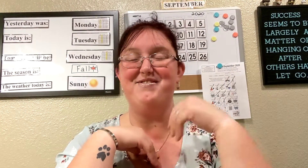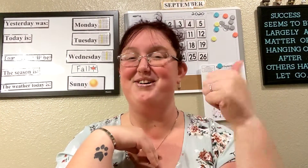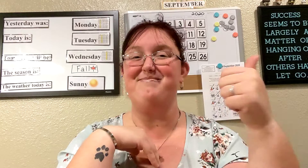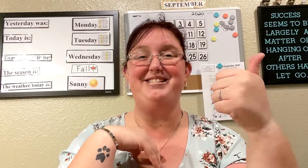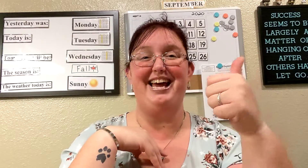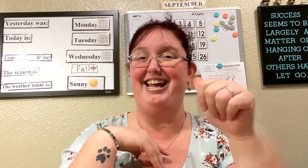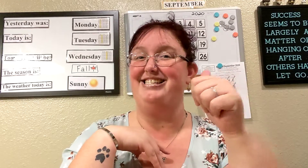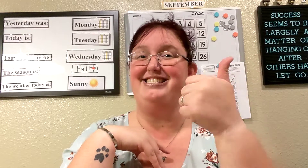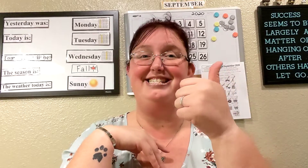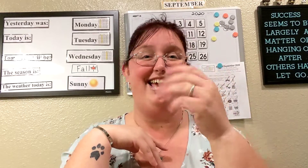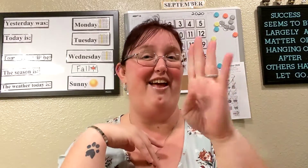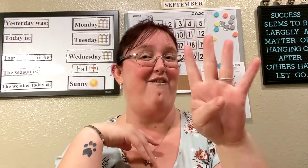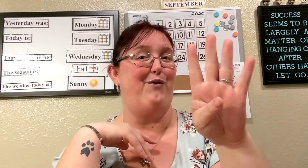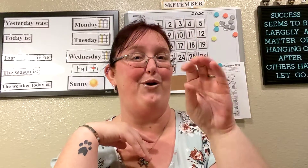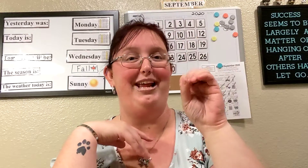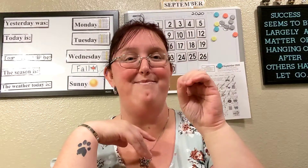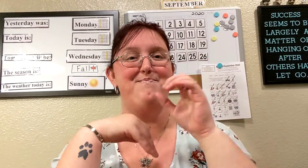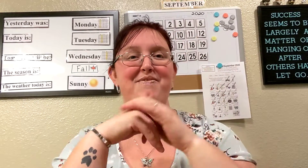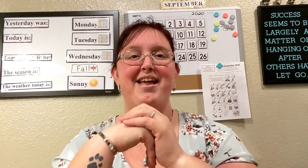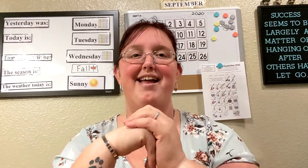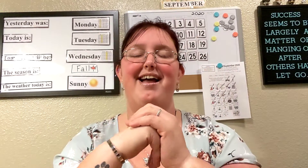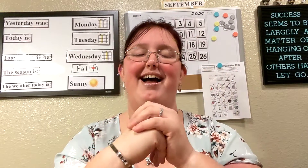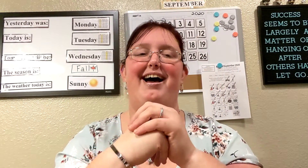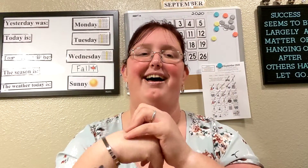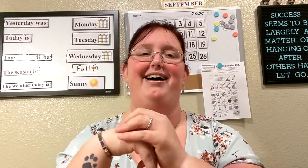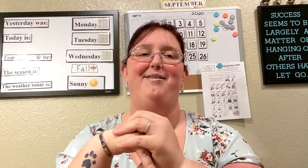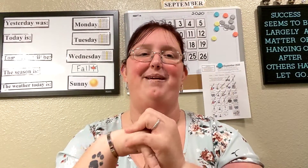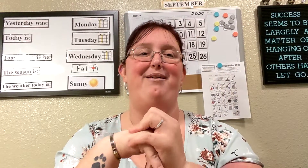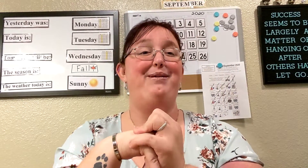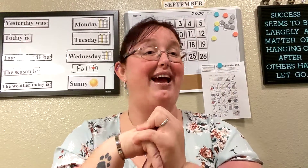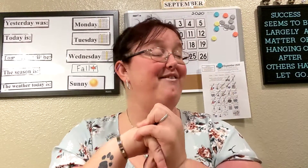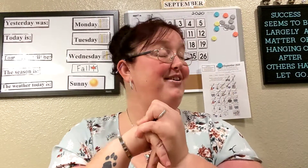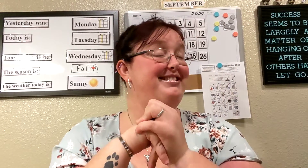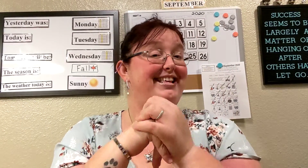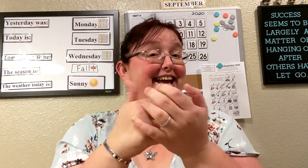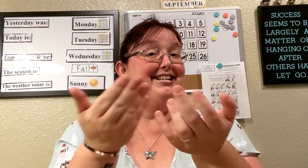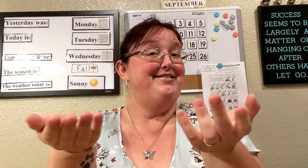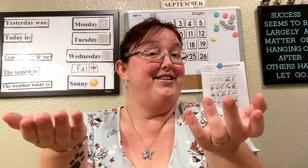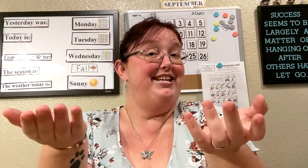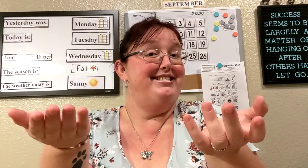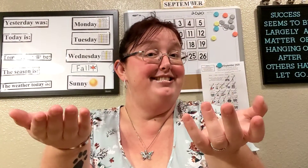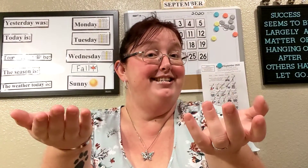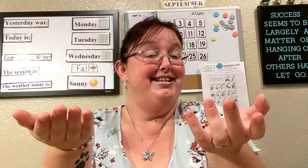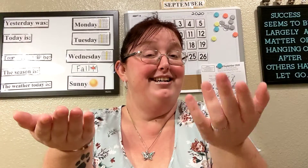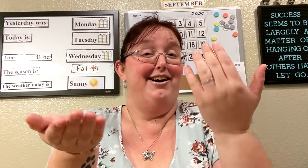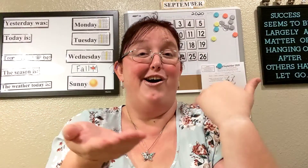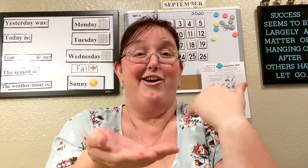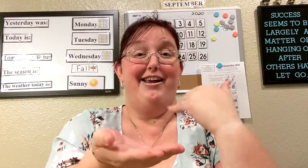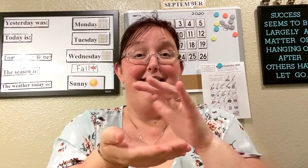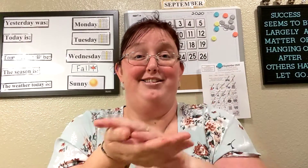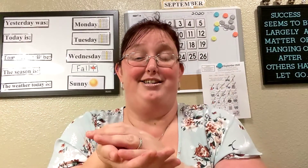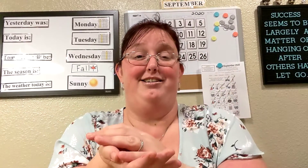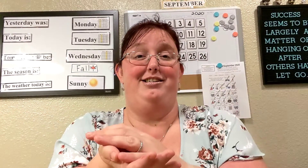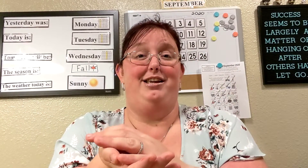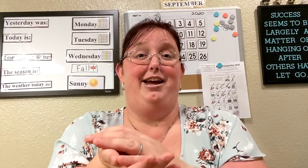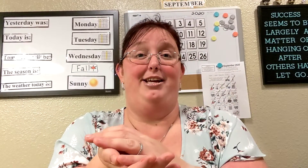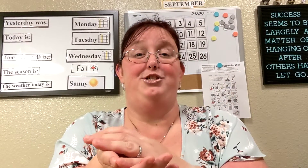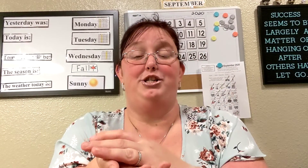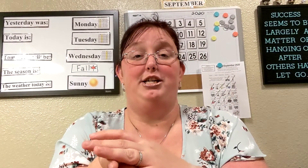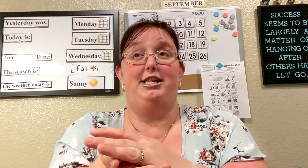from 10 to 10:40. And we have our daily activities on our calendar. I should, in the